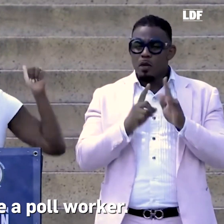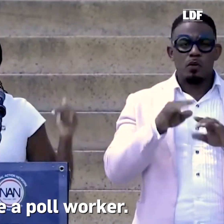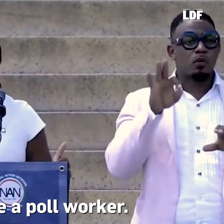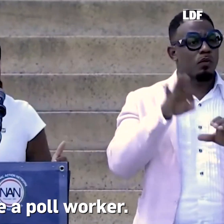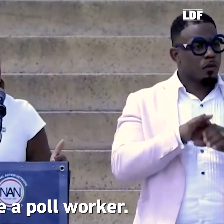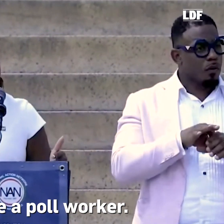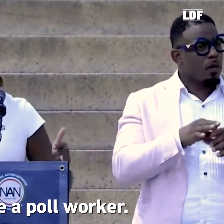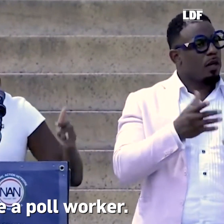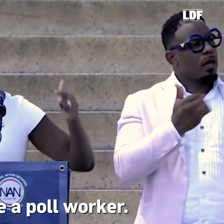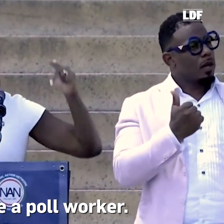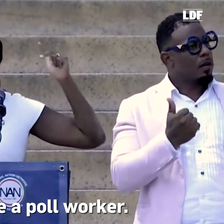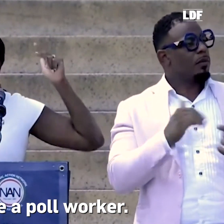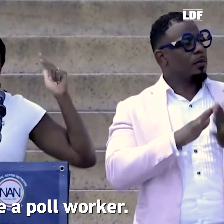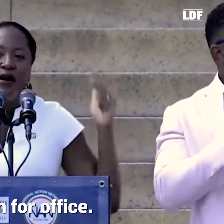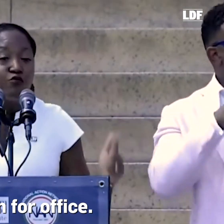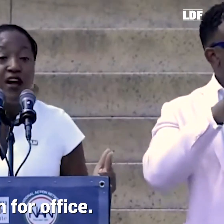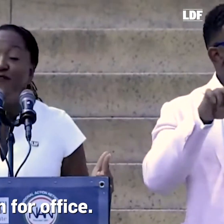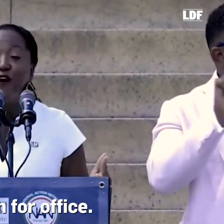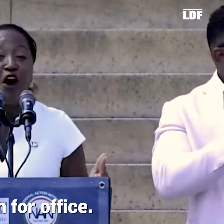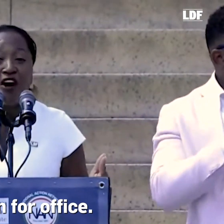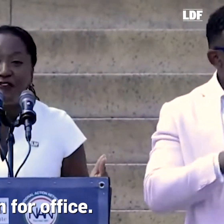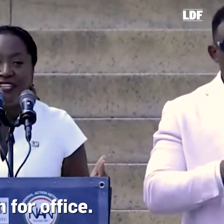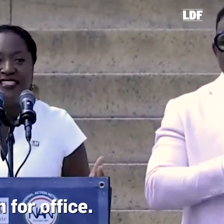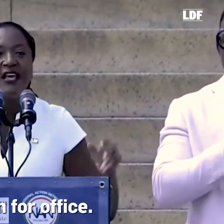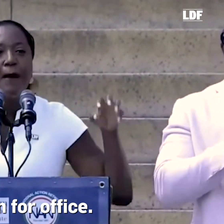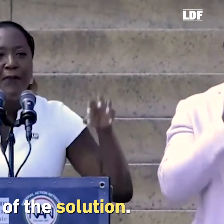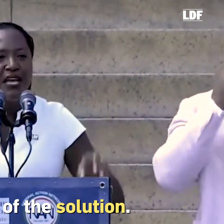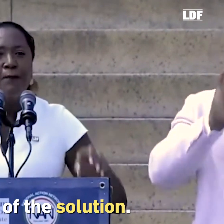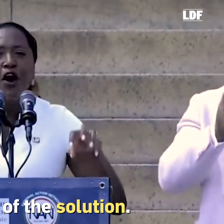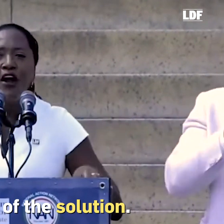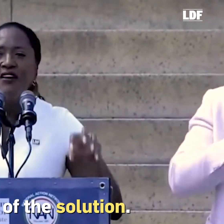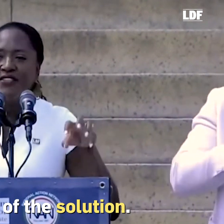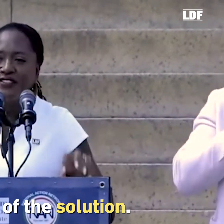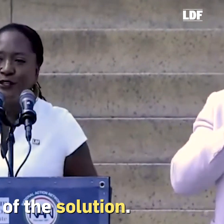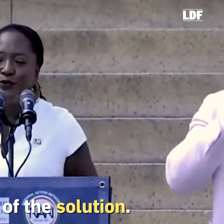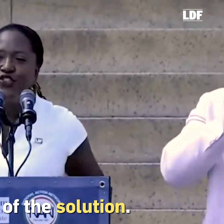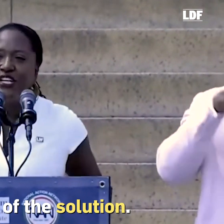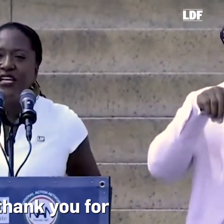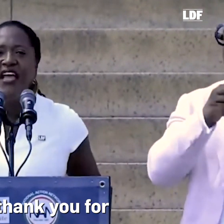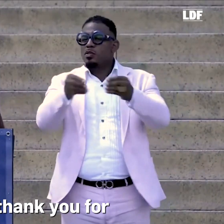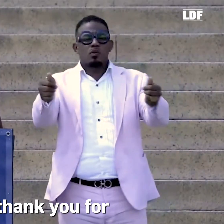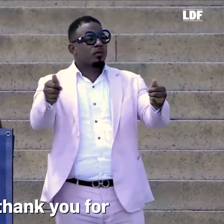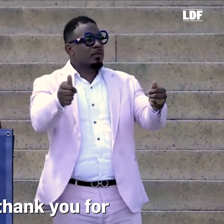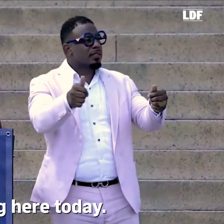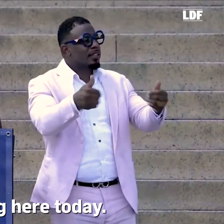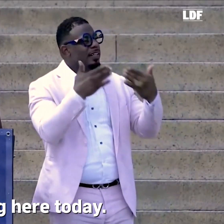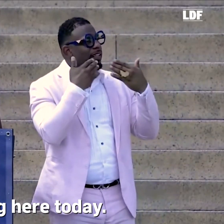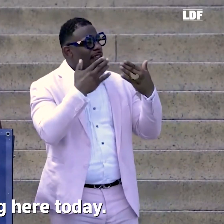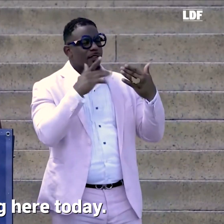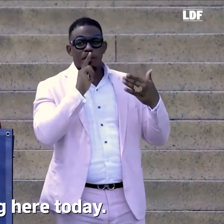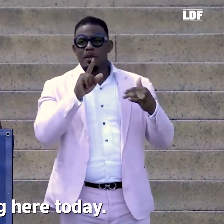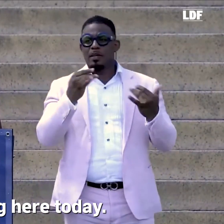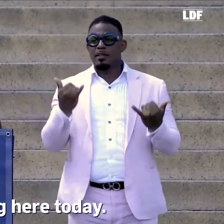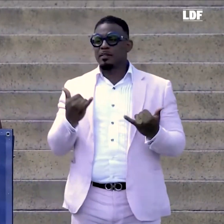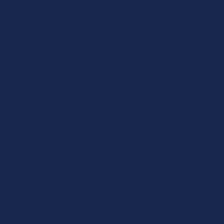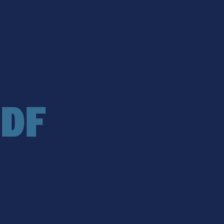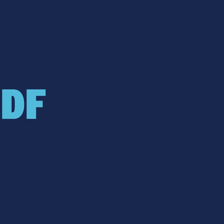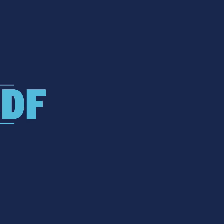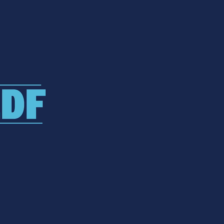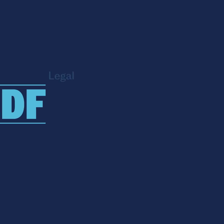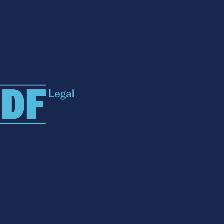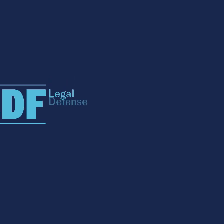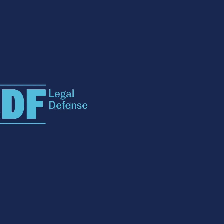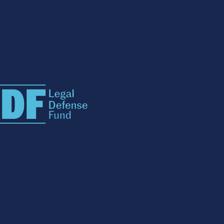vote, become a poll worker, run for office, be part of the solution, and thank you for being here today.